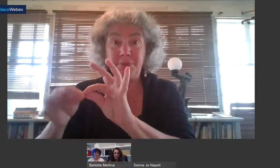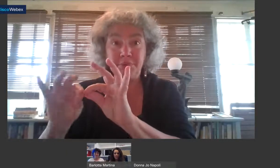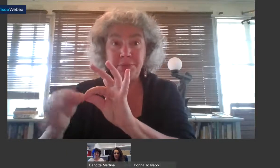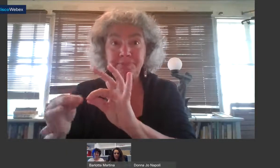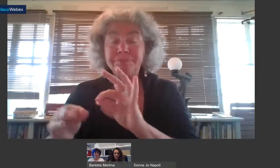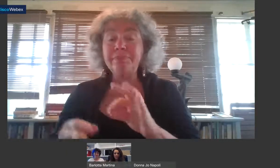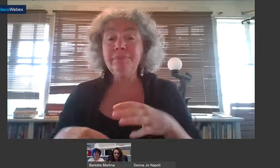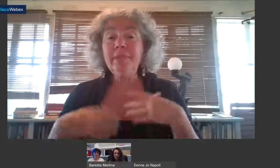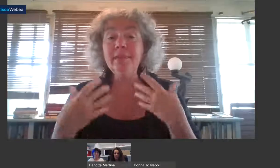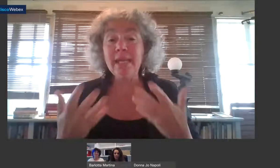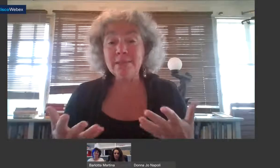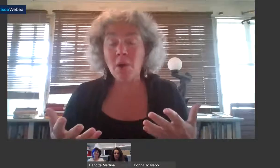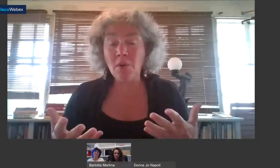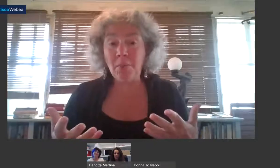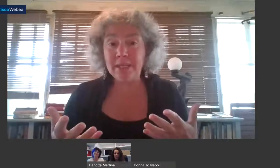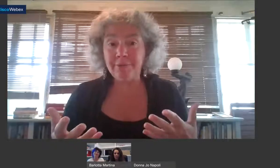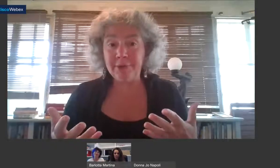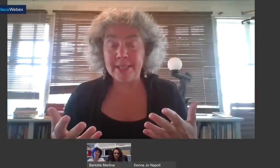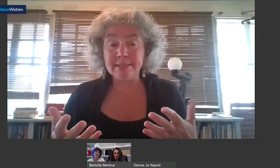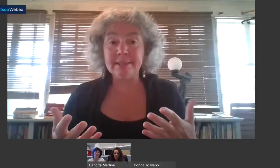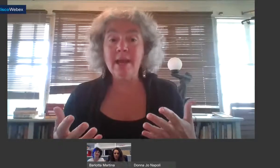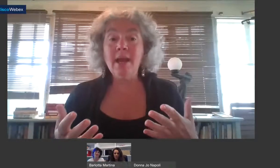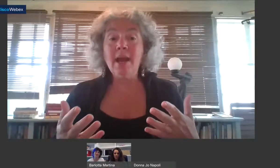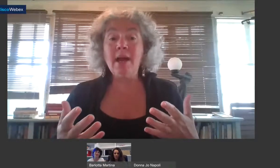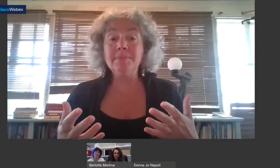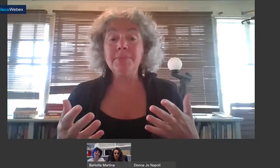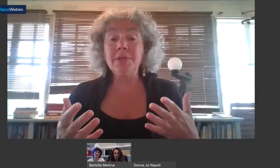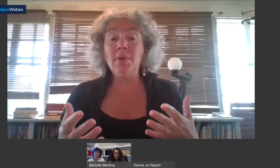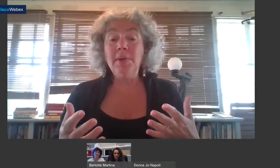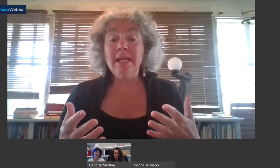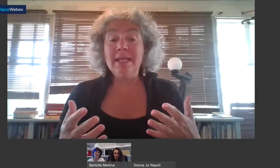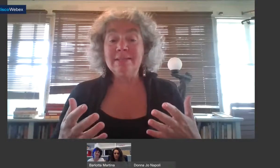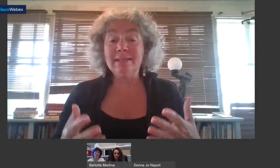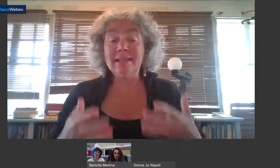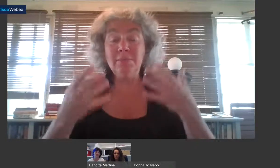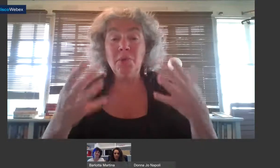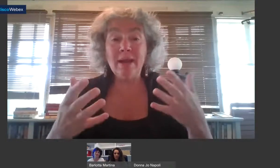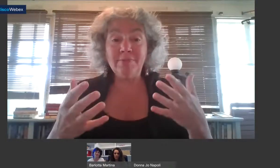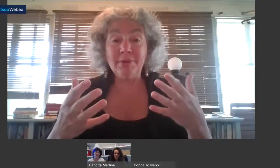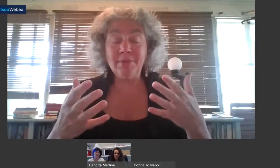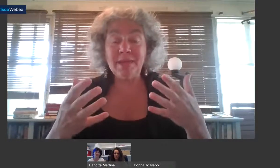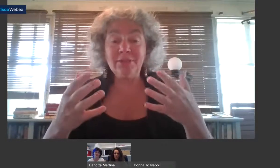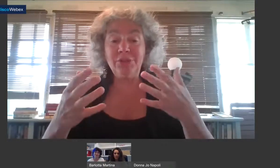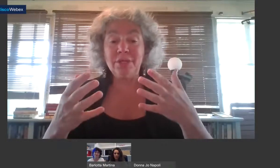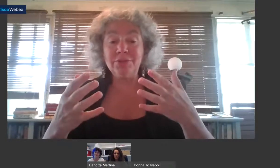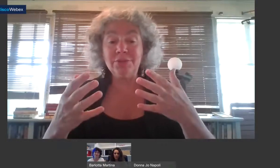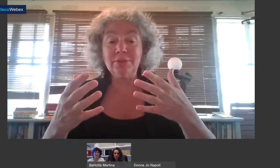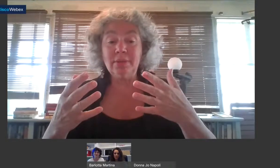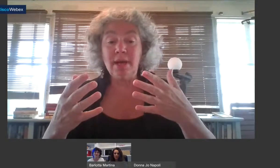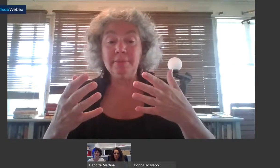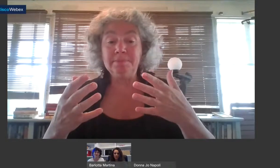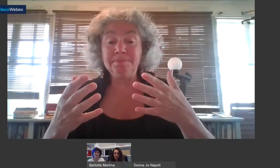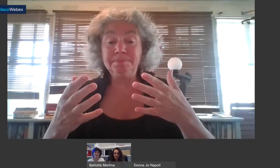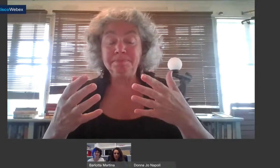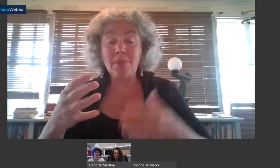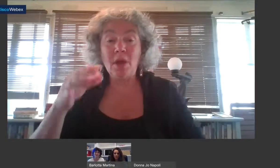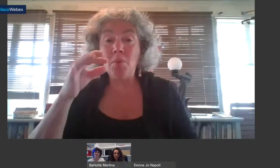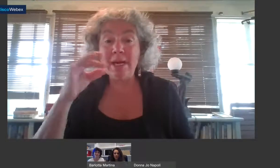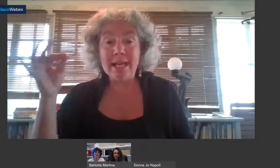moves. That's called weak freeze. So it's a little more effort than just a